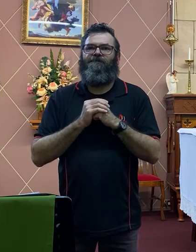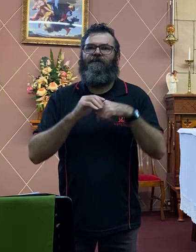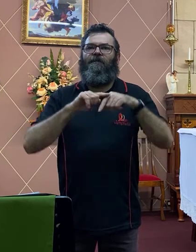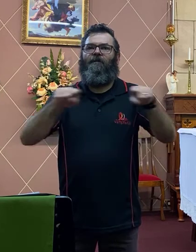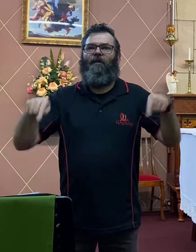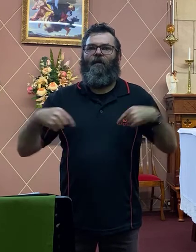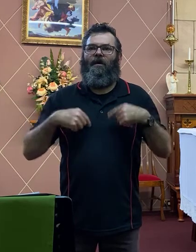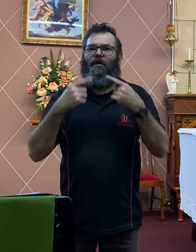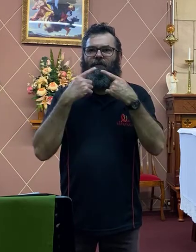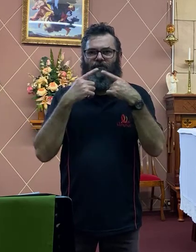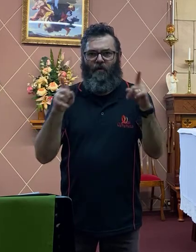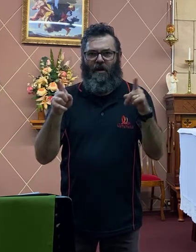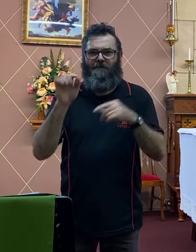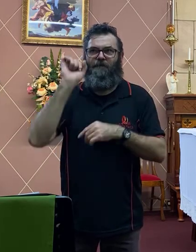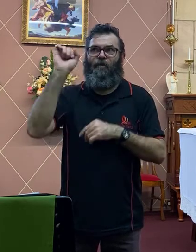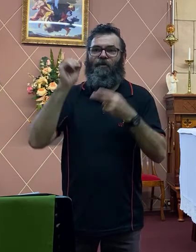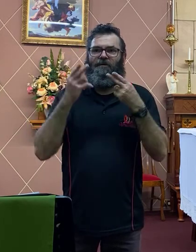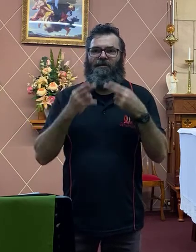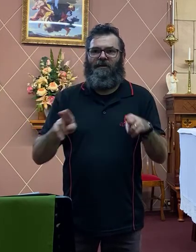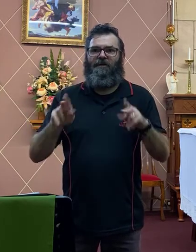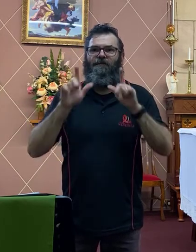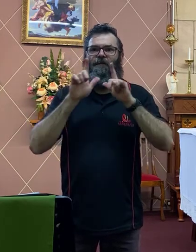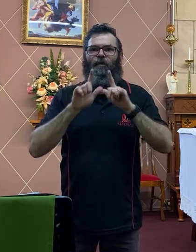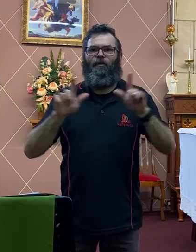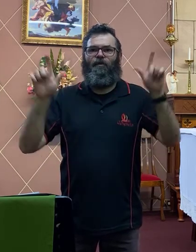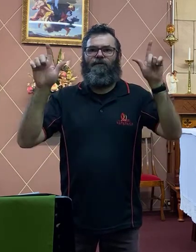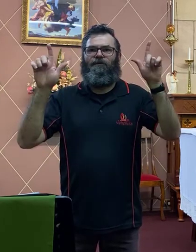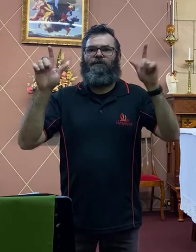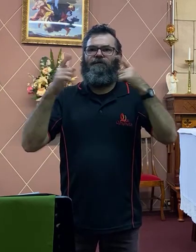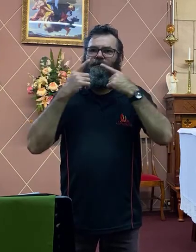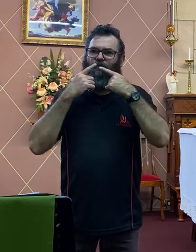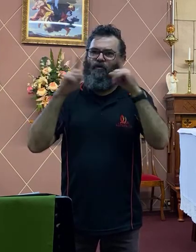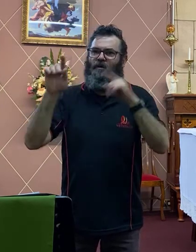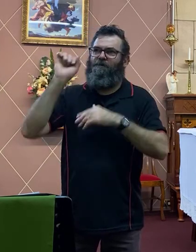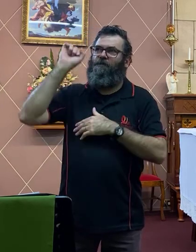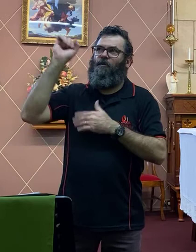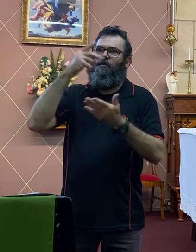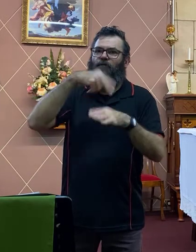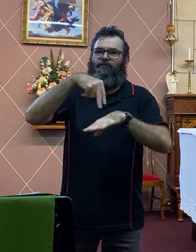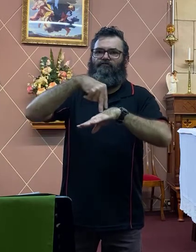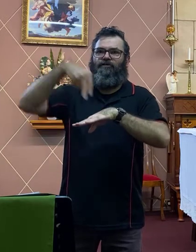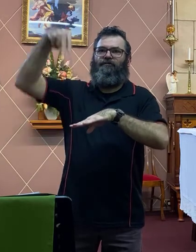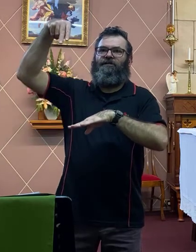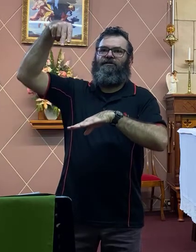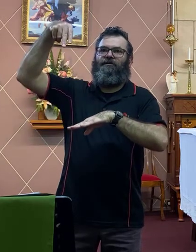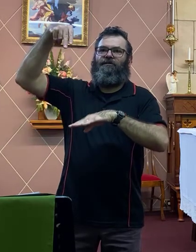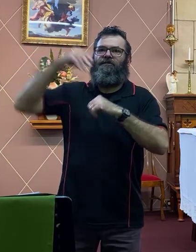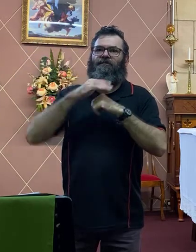We proclaim the death of the Lord and profess your resurrection until you come.